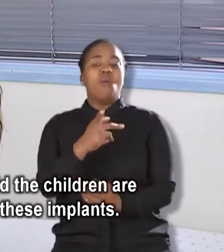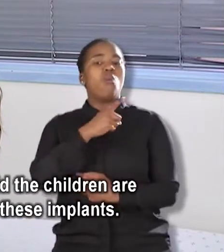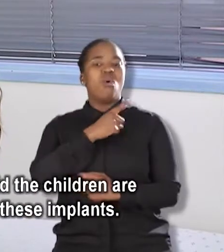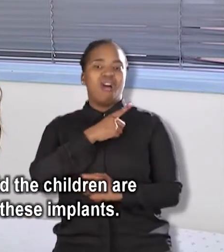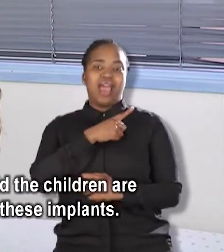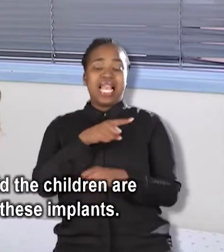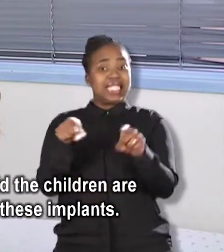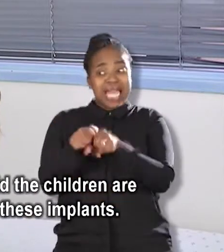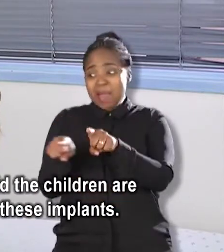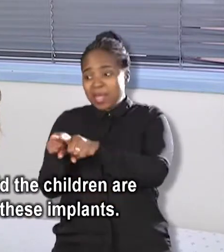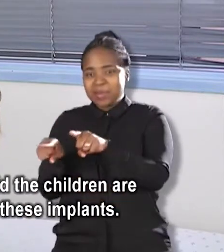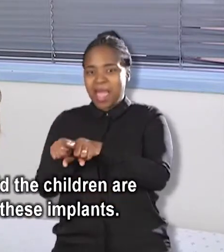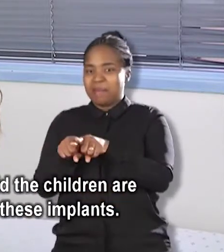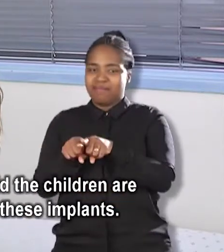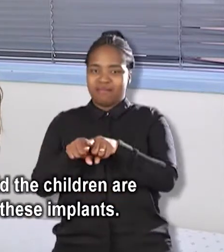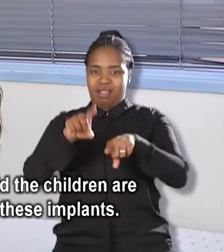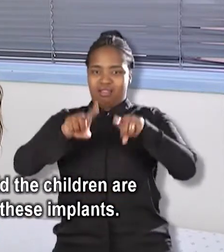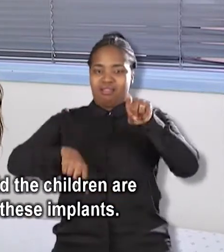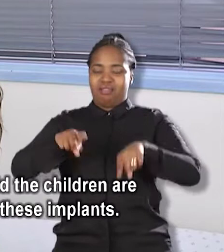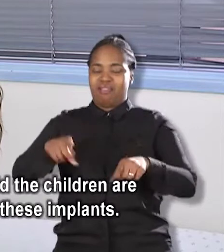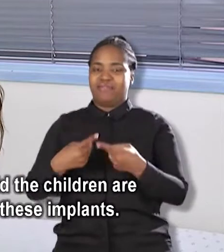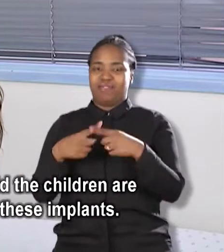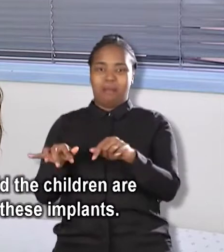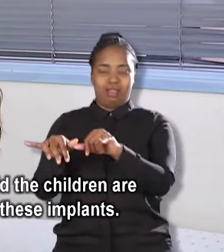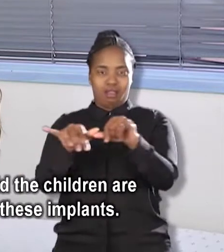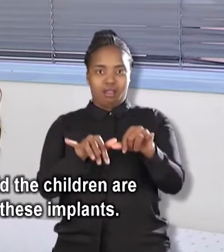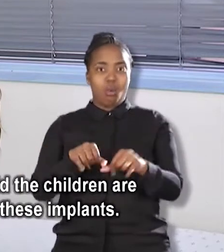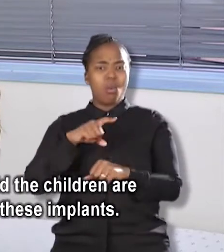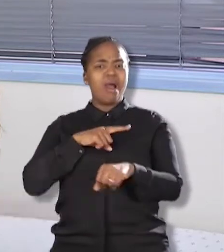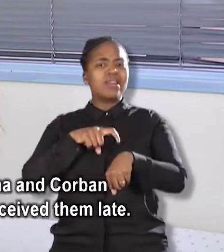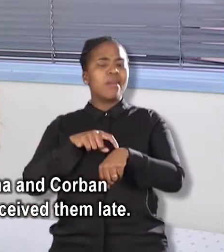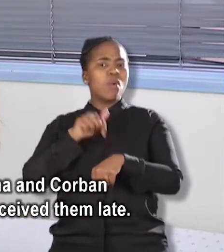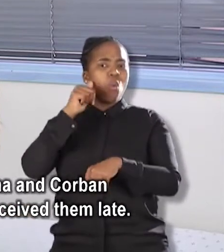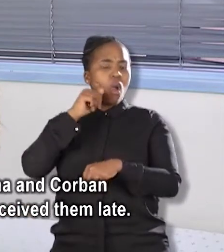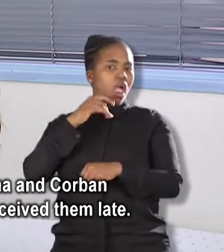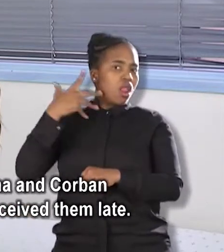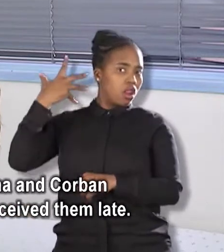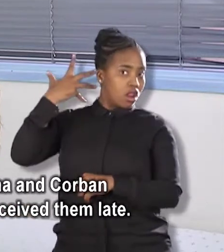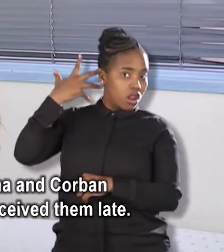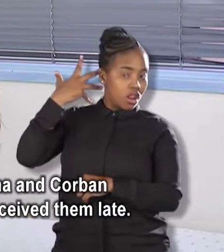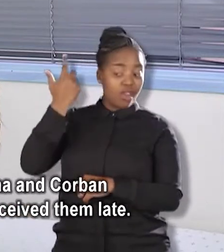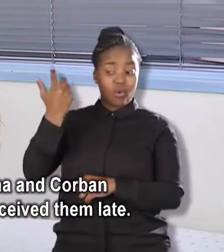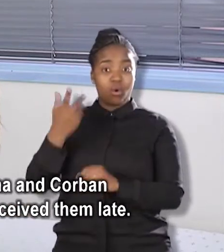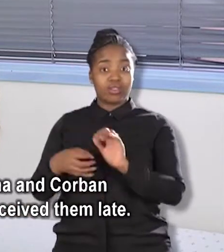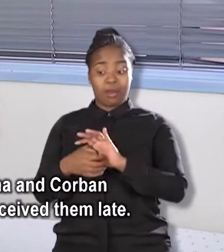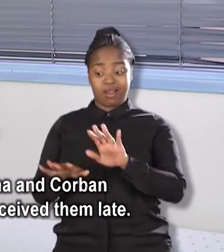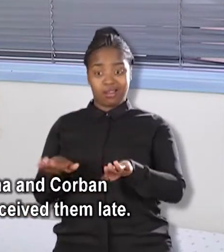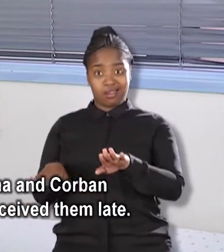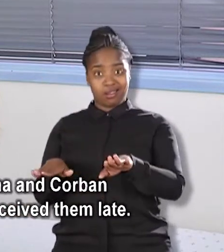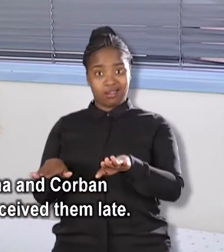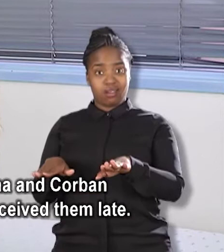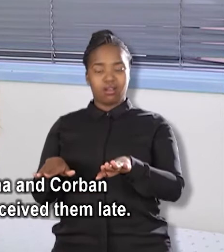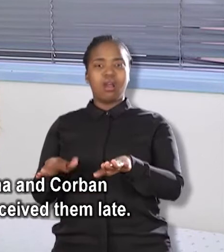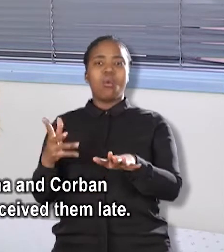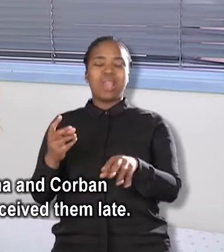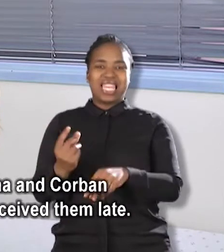all depends on what time, how old the children are when they receive these implants. So with Samantha and Corban,